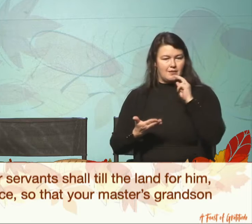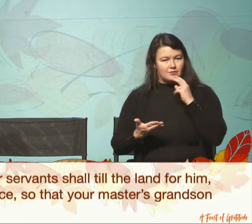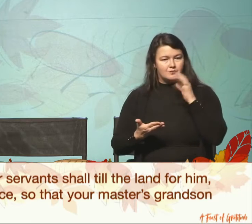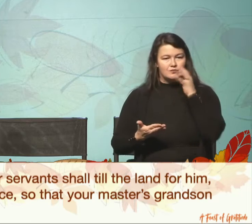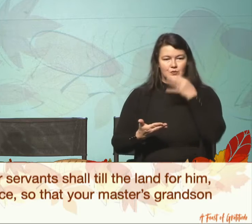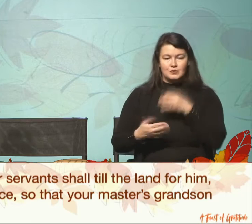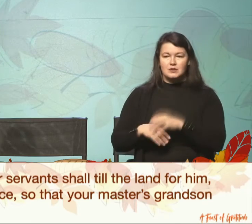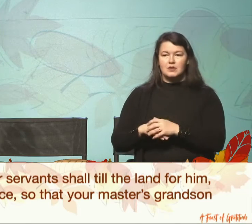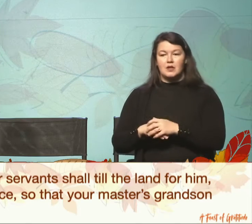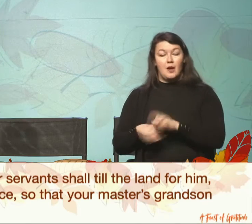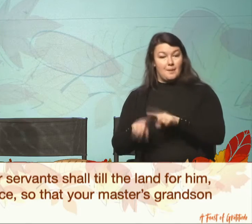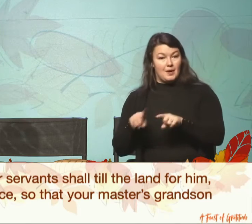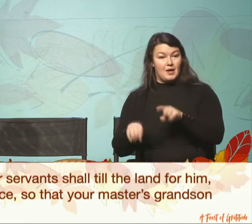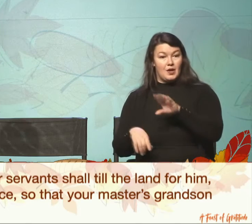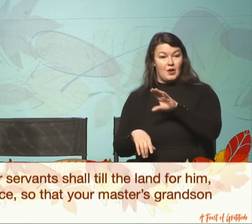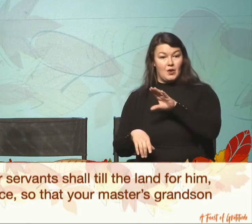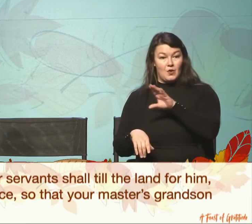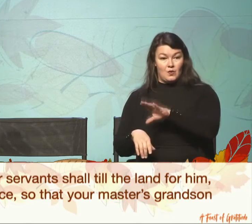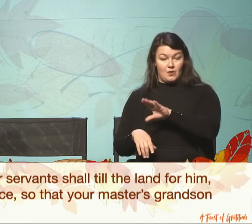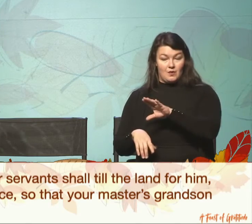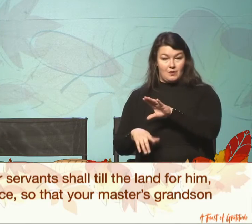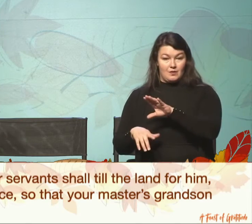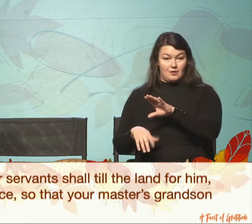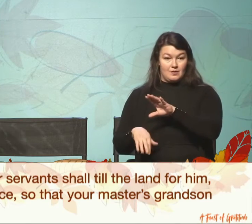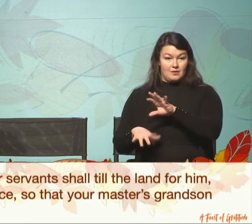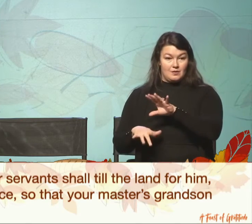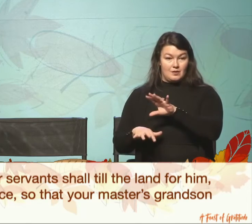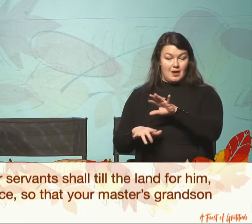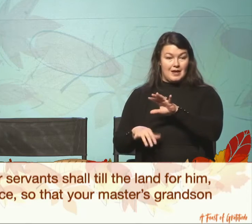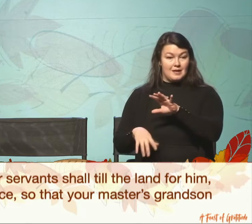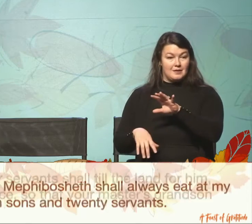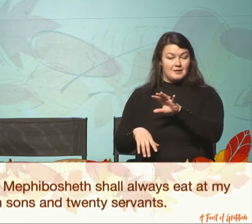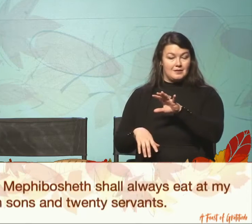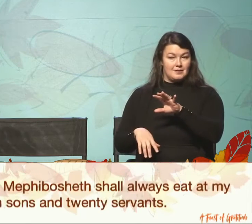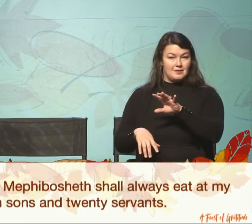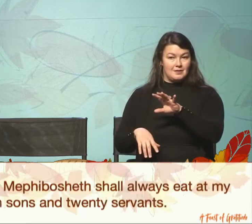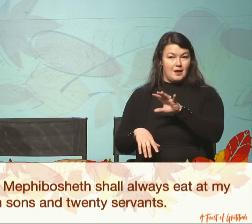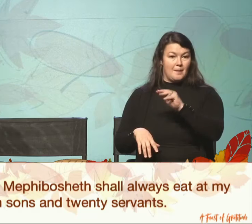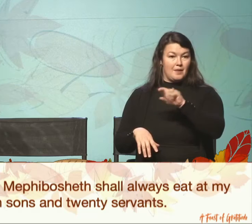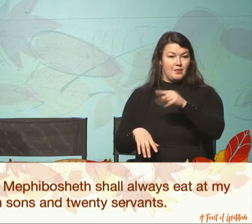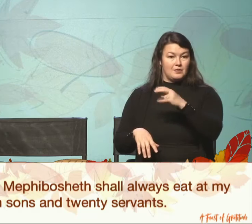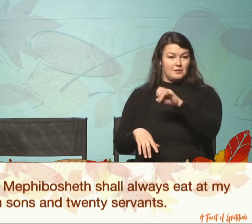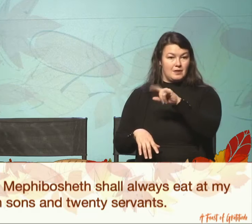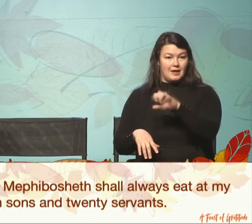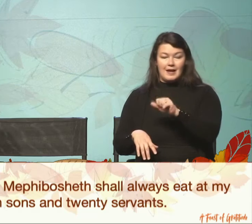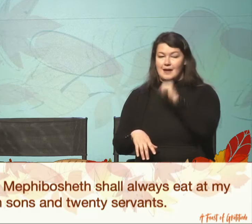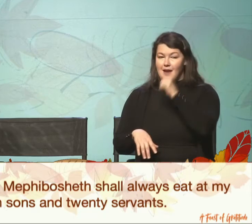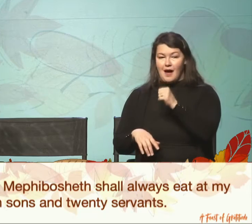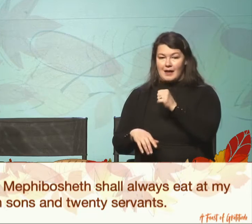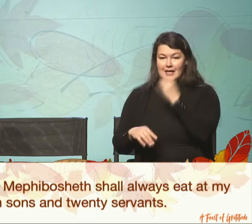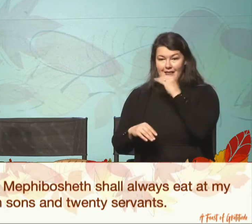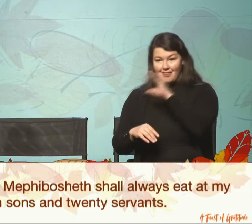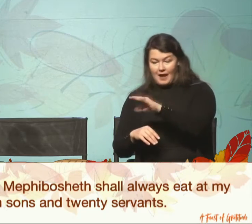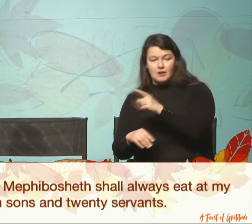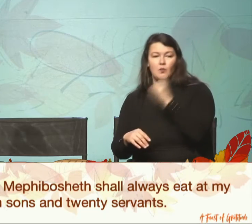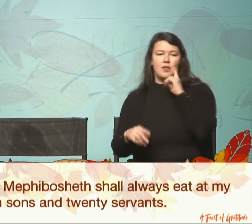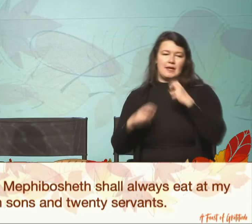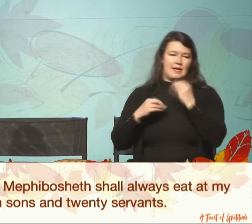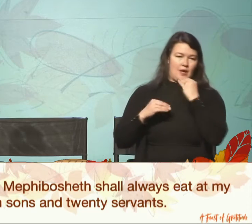master's grandson, not going to eat that food. He's going to eat at my table, it says. And that's what